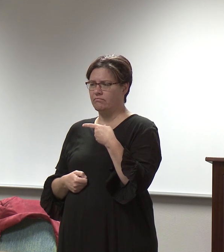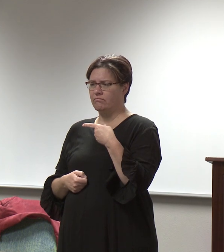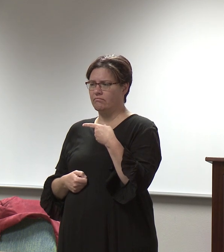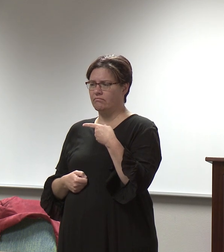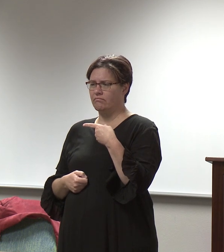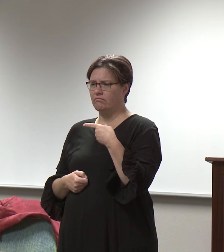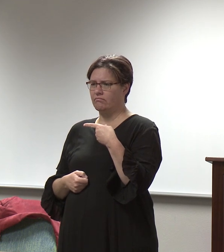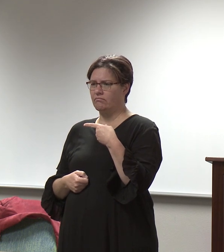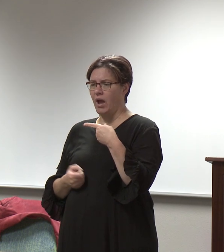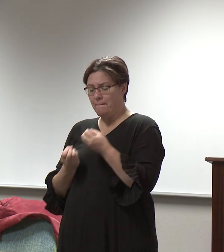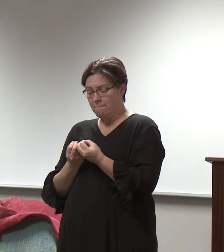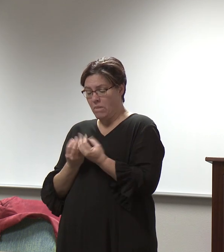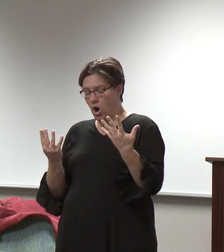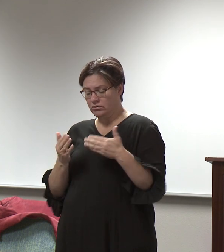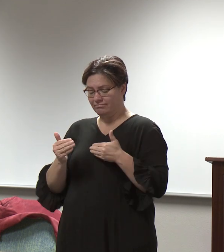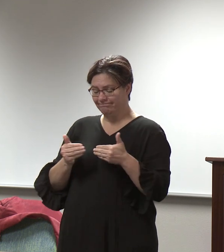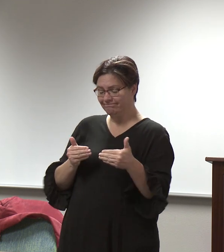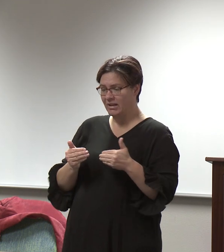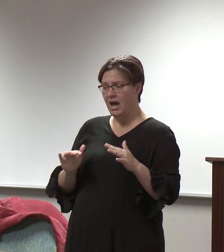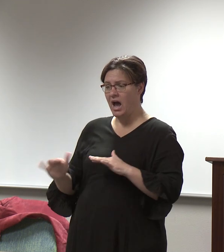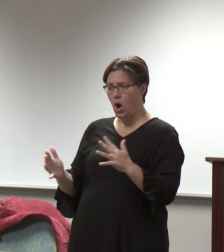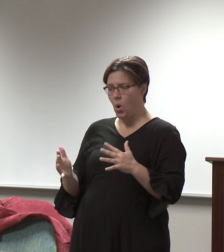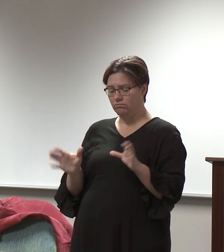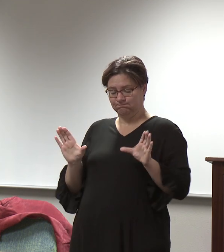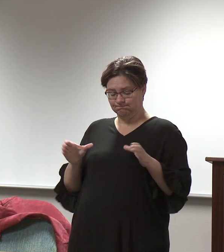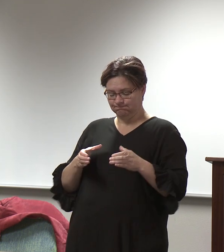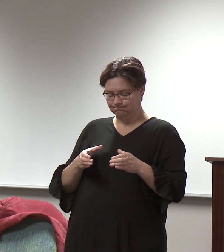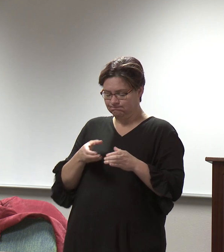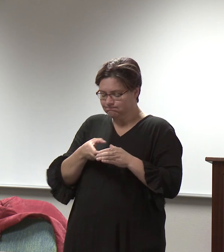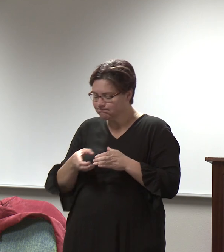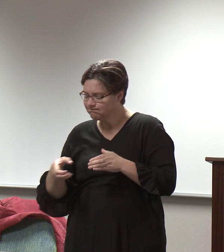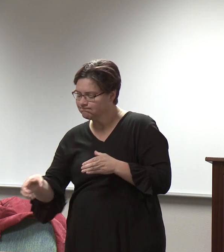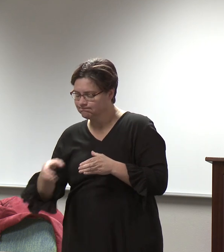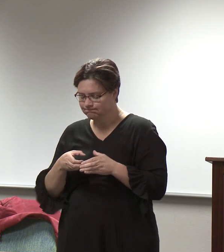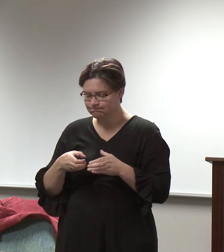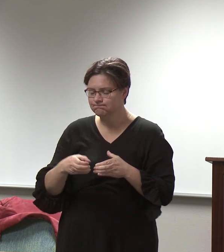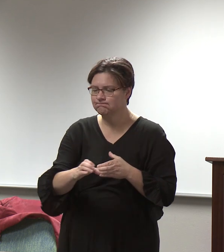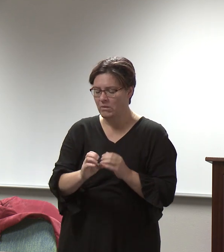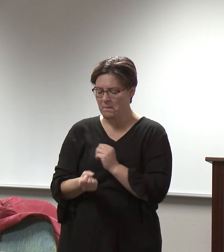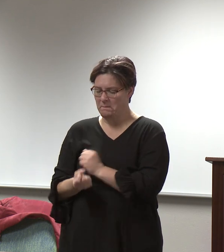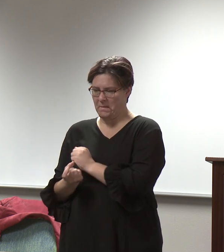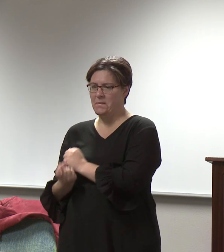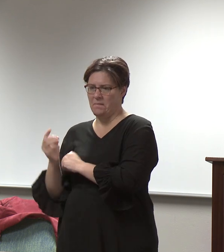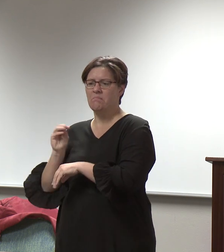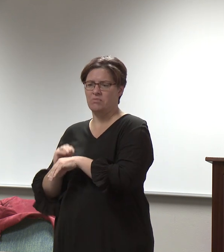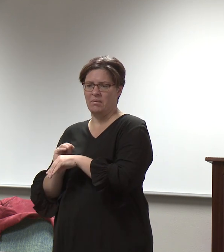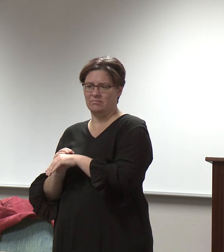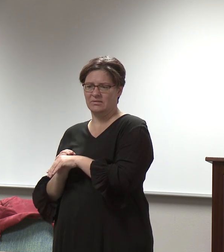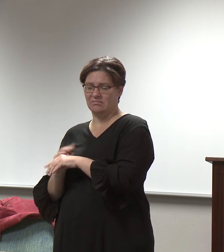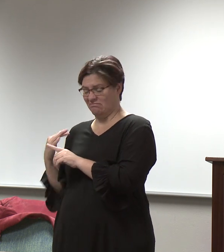with predominantly, the idea of decolonizing, raises many problems to me, particularly in recent